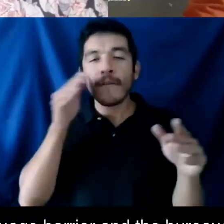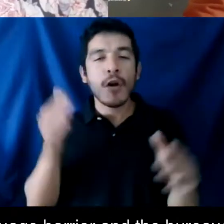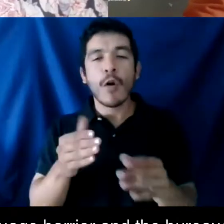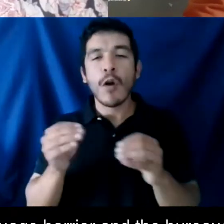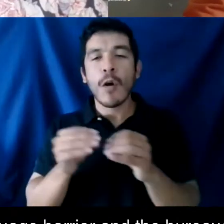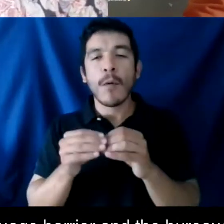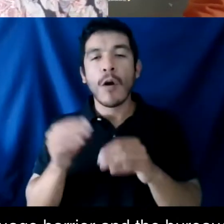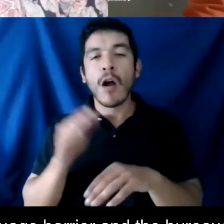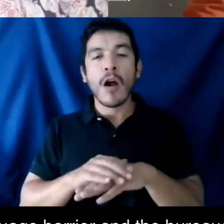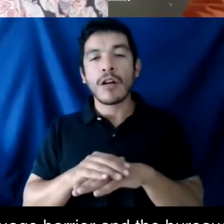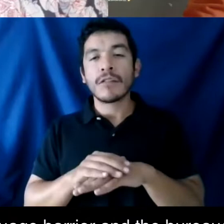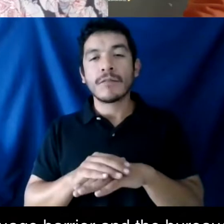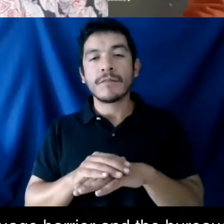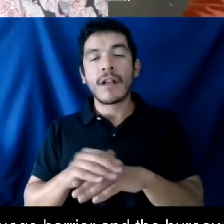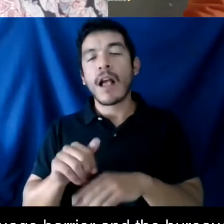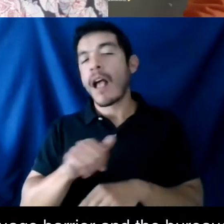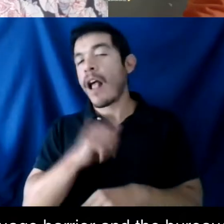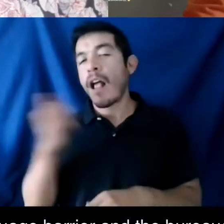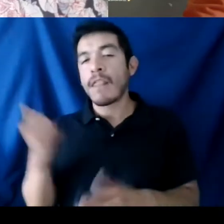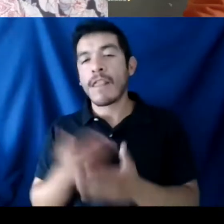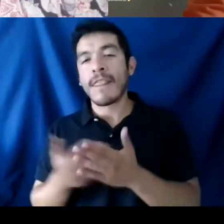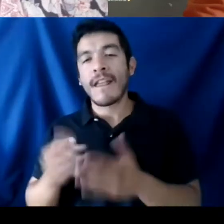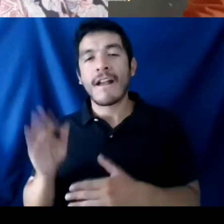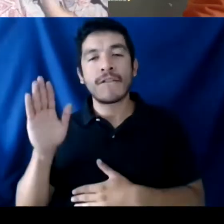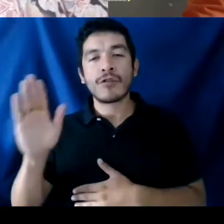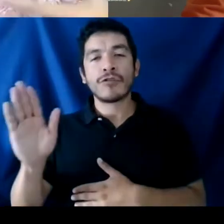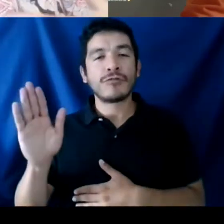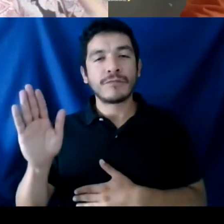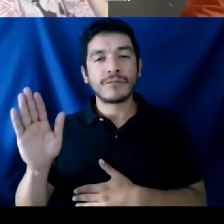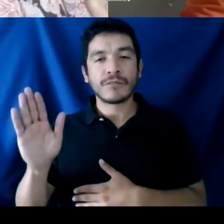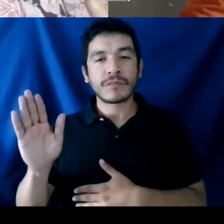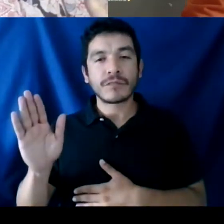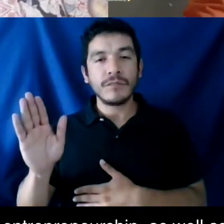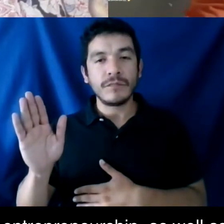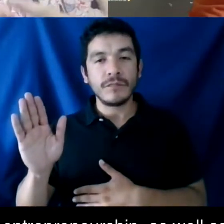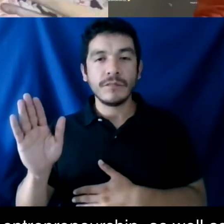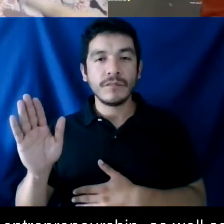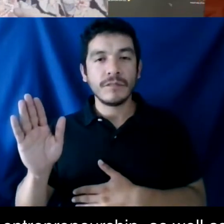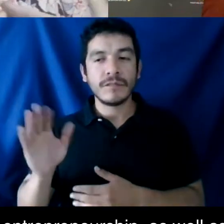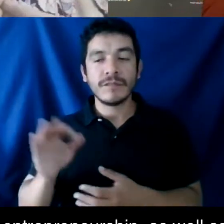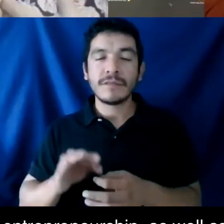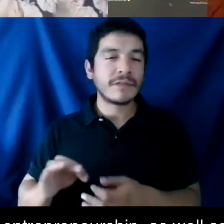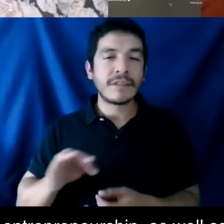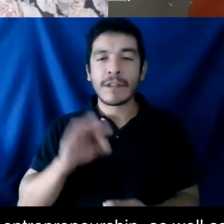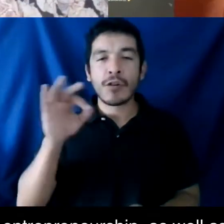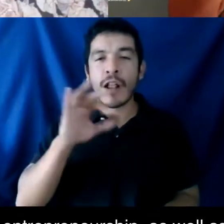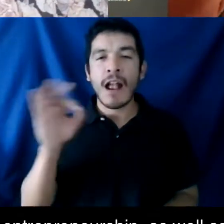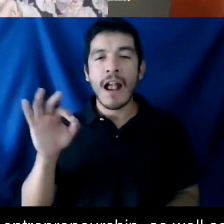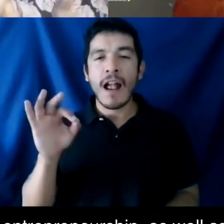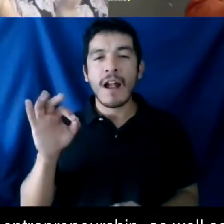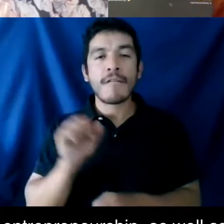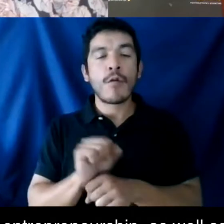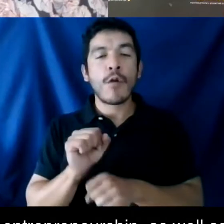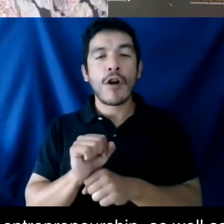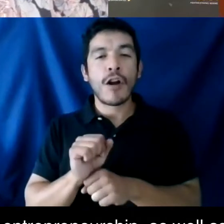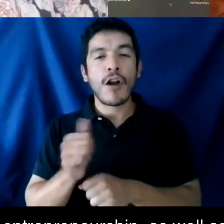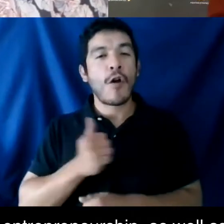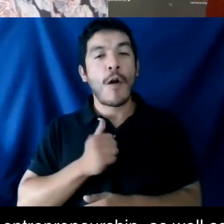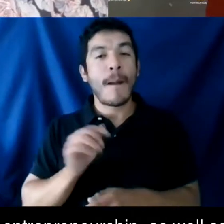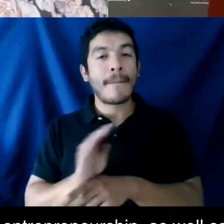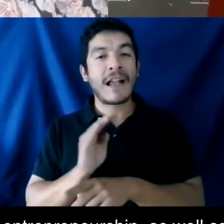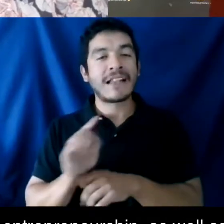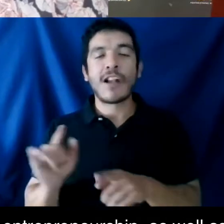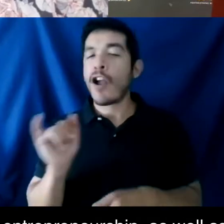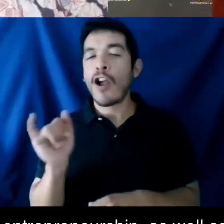more on other aspects of her um, spirit of entrepreneurship, as well as